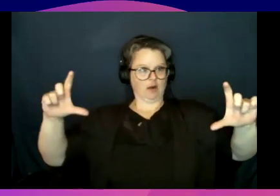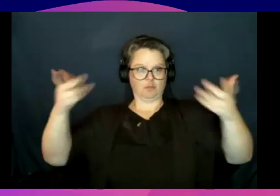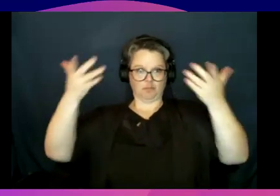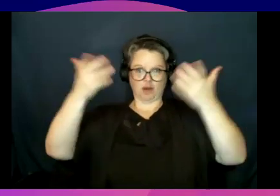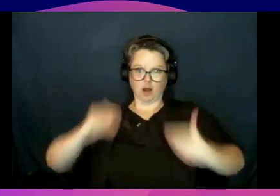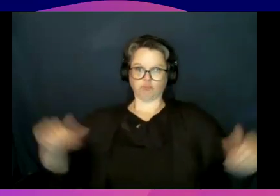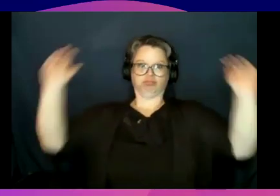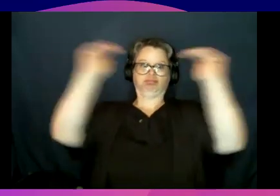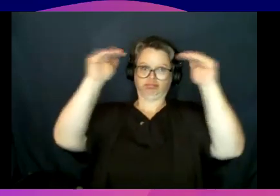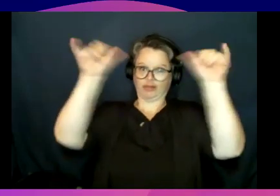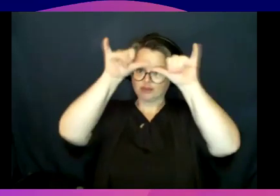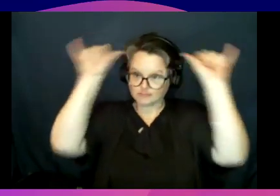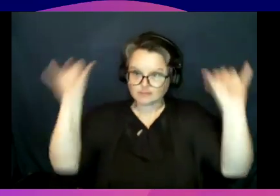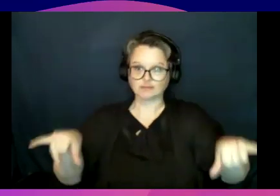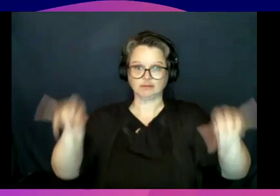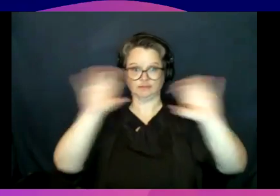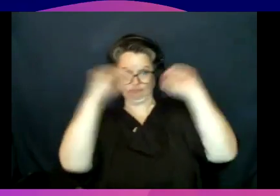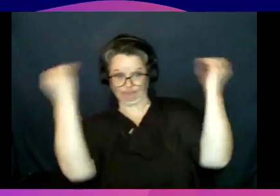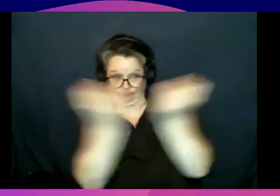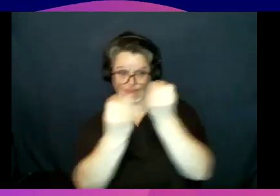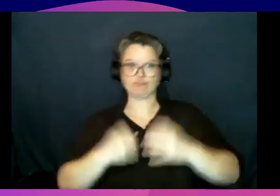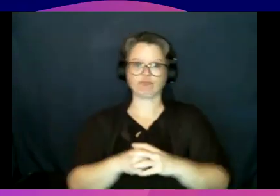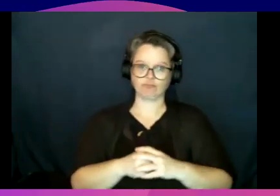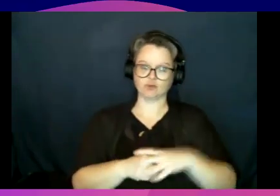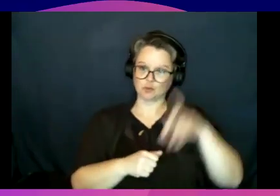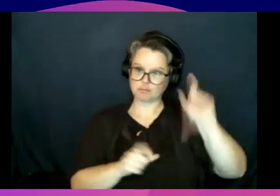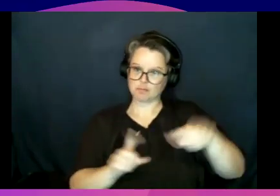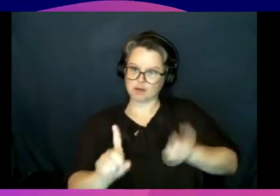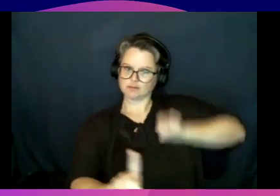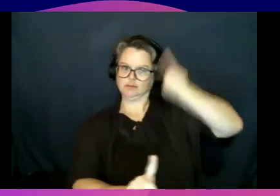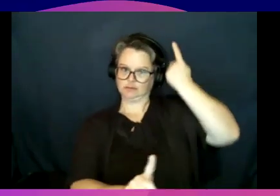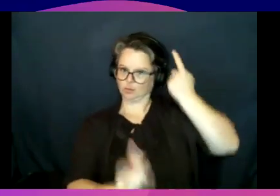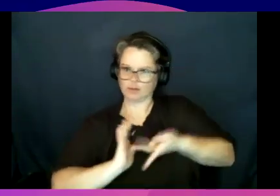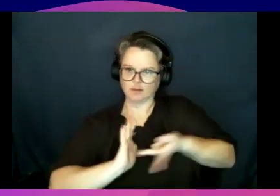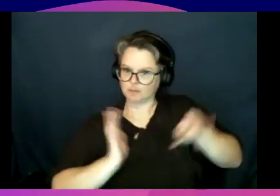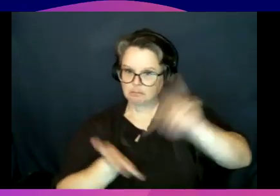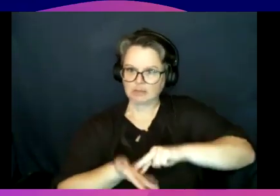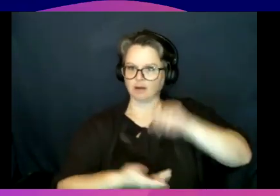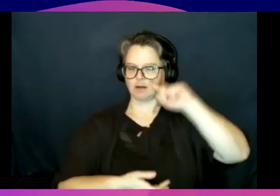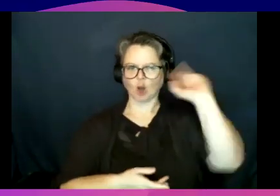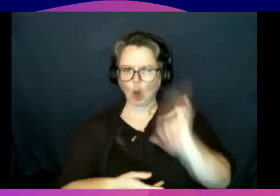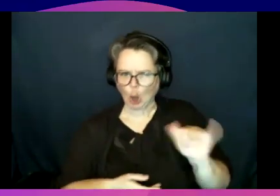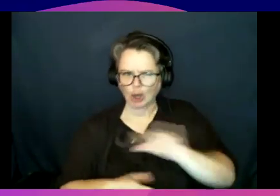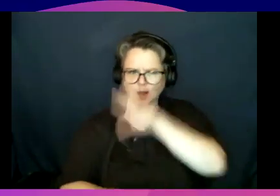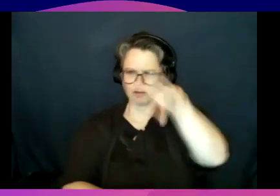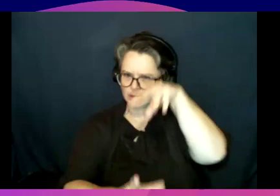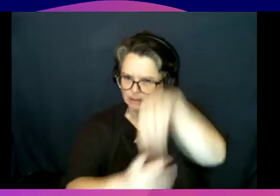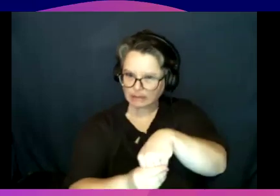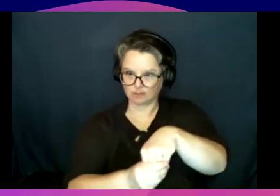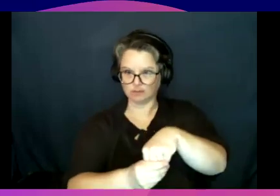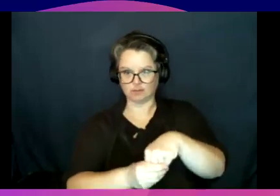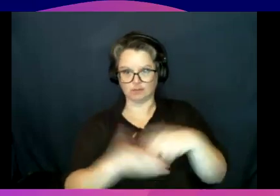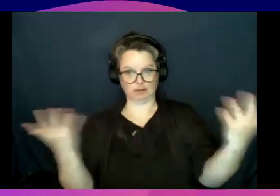should understand this, should understand trauma, should understand the impacts of trauma-exposed work, and should understand that there